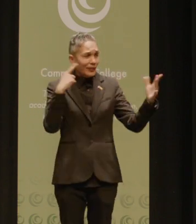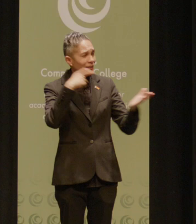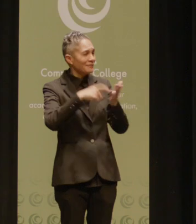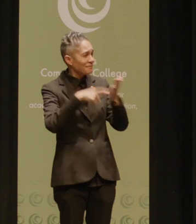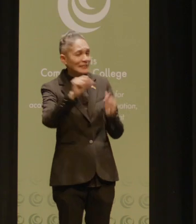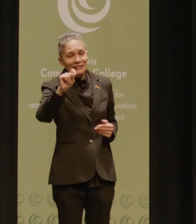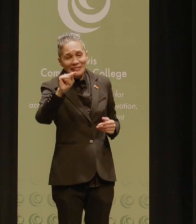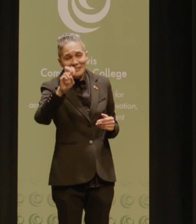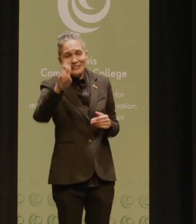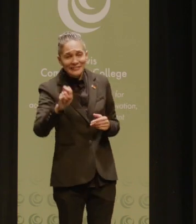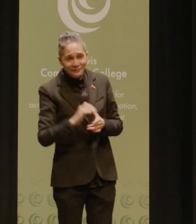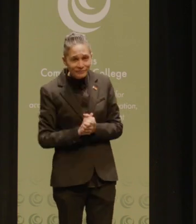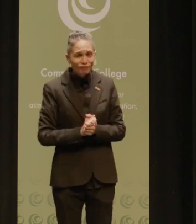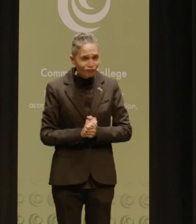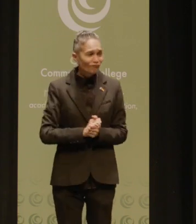up.